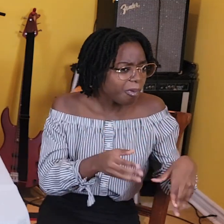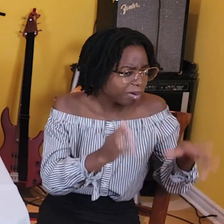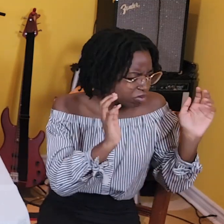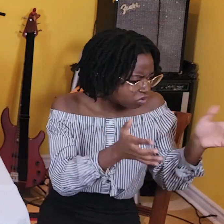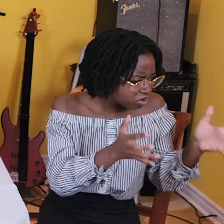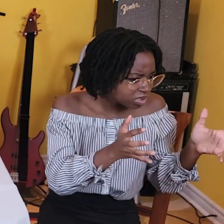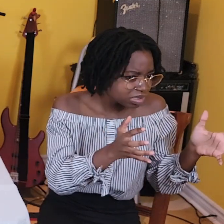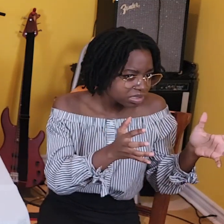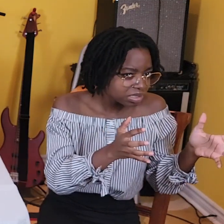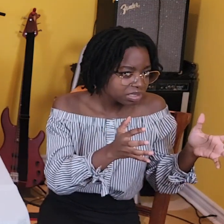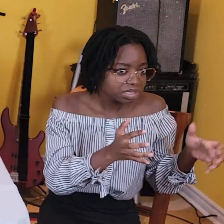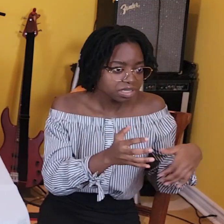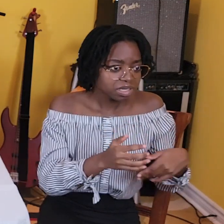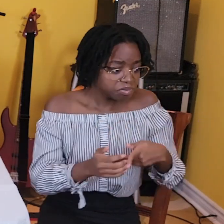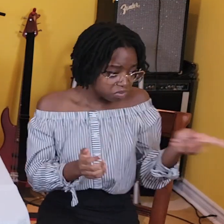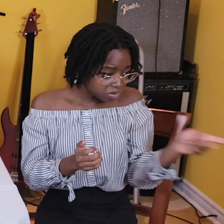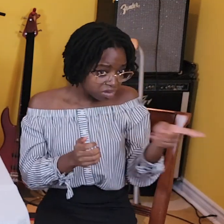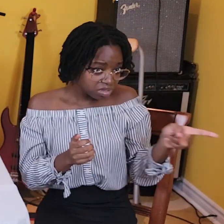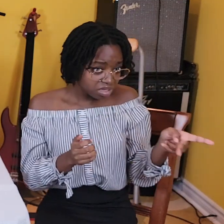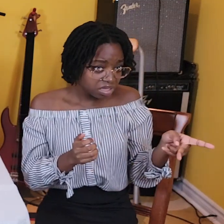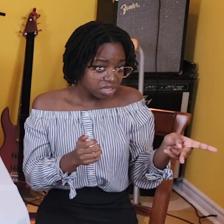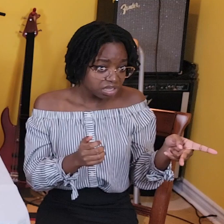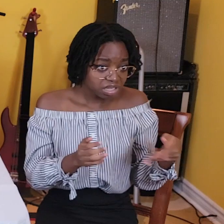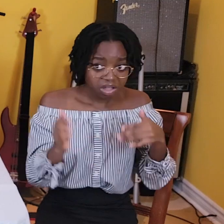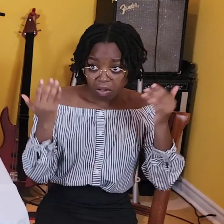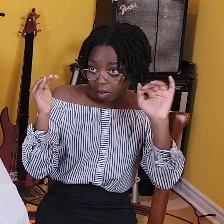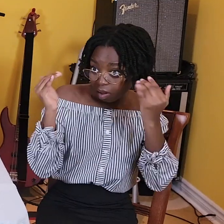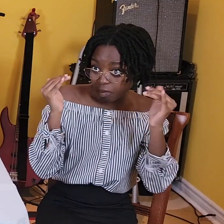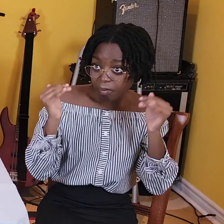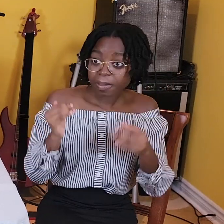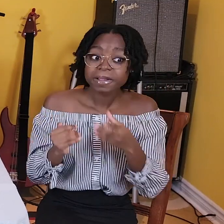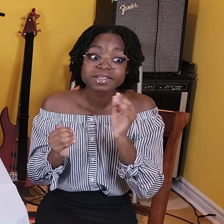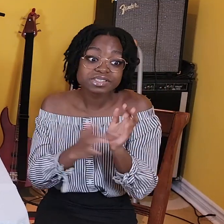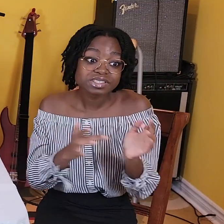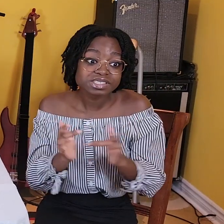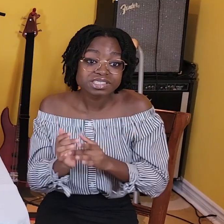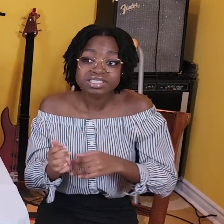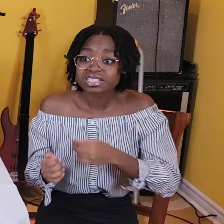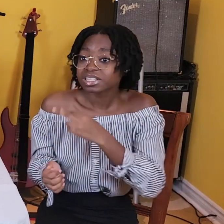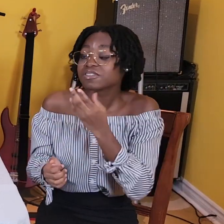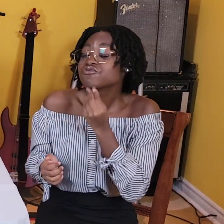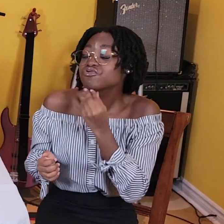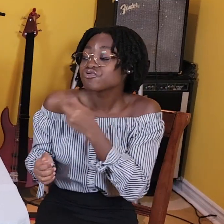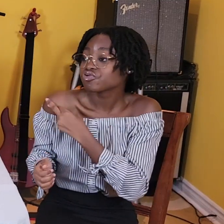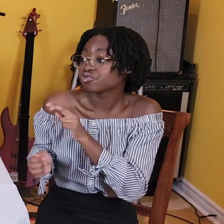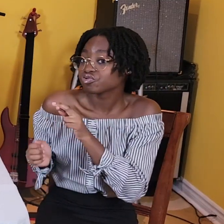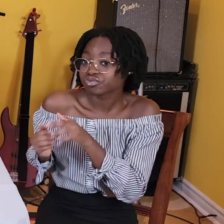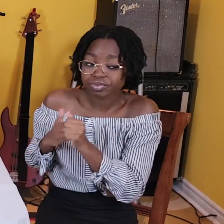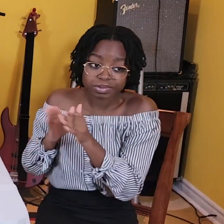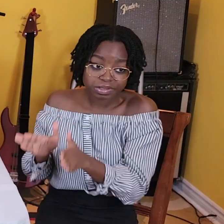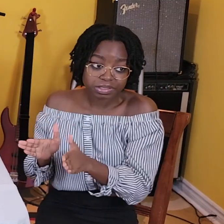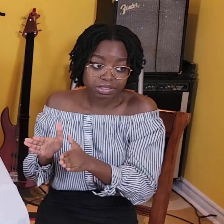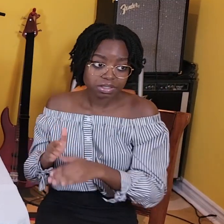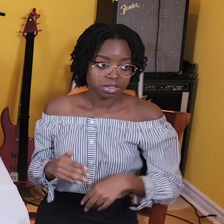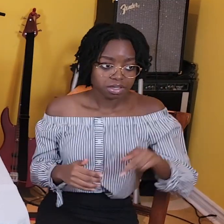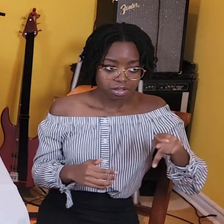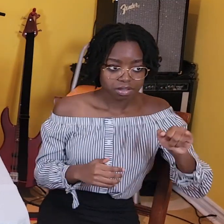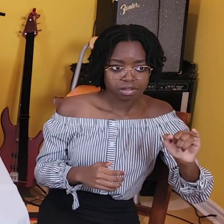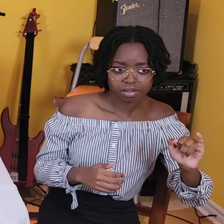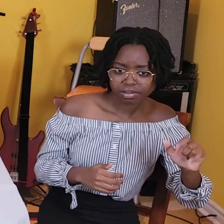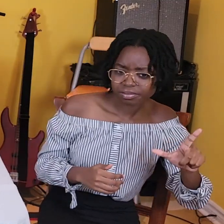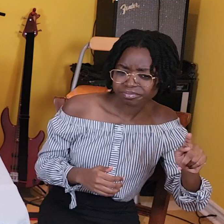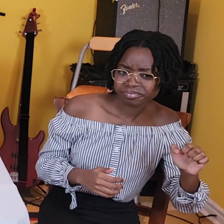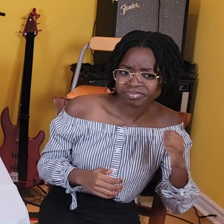and the Jewish leaders. Yet still, Pilate said, "What? Well, I find no fault in him.